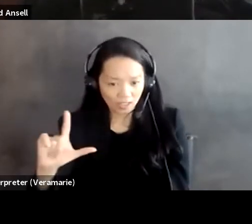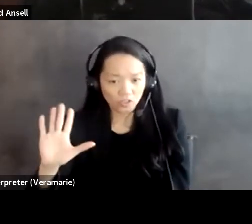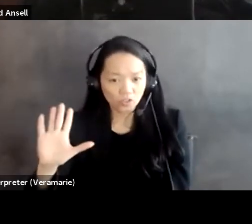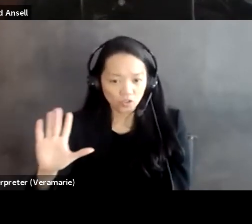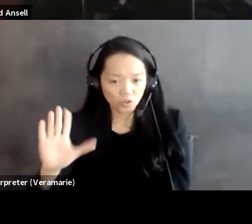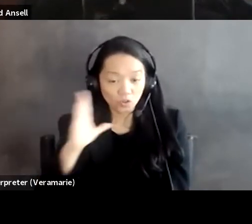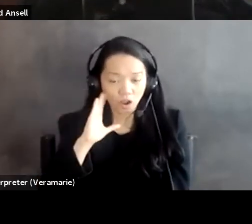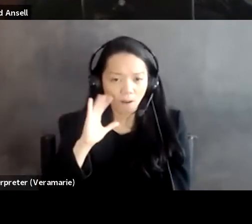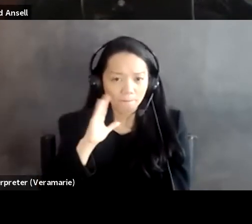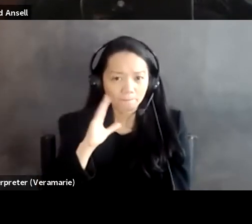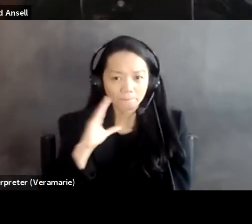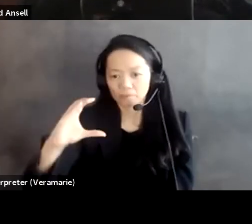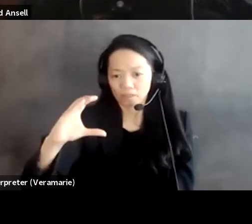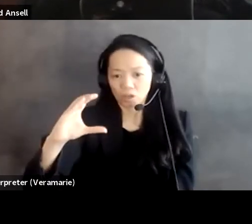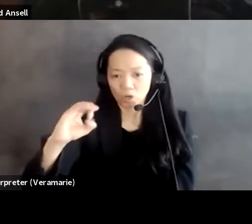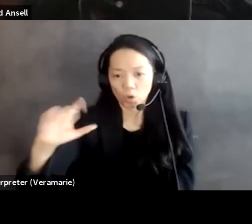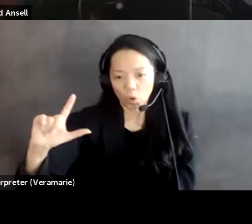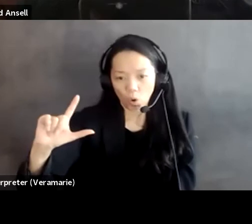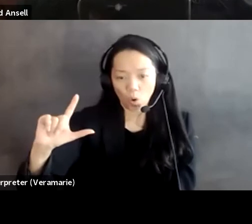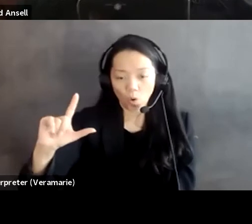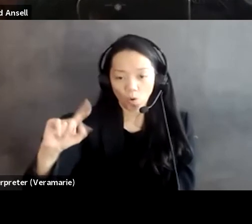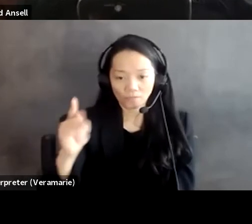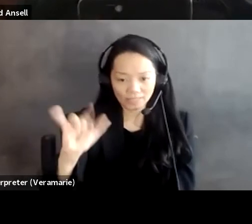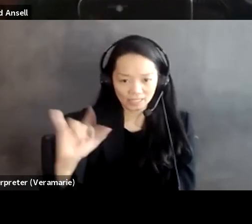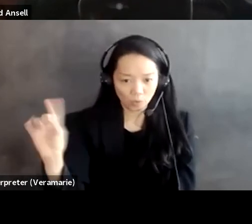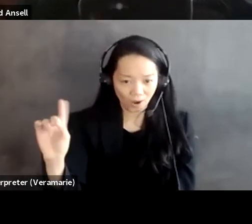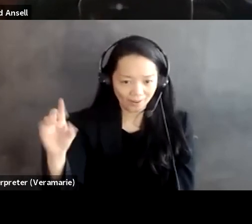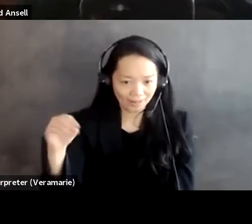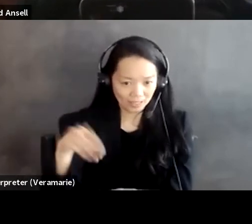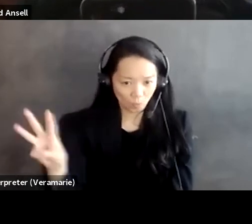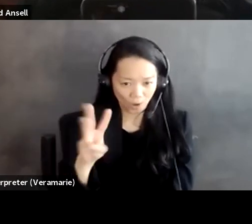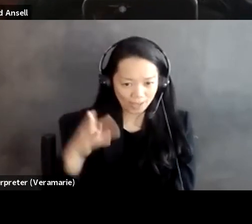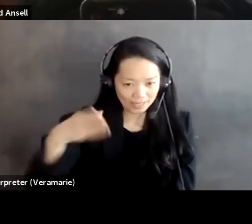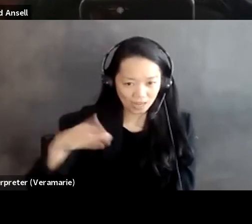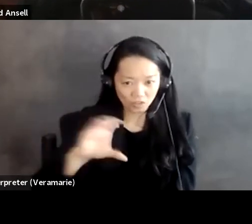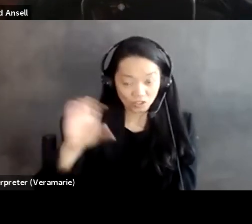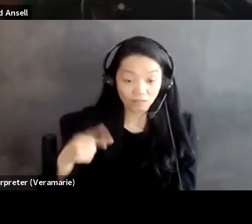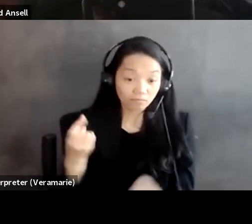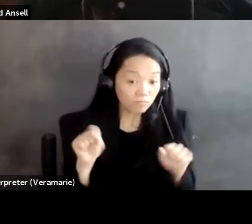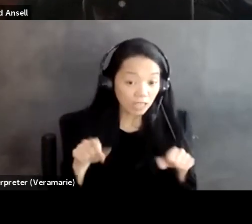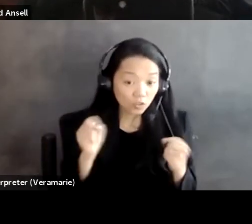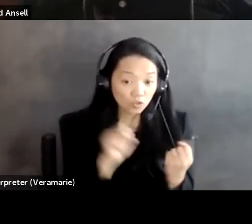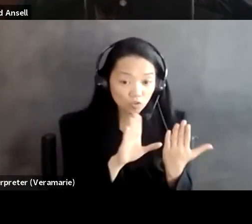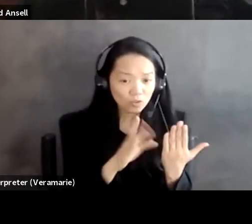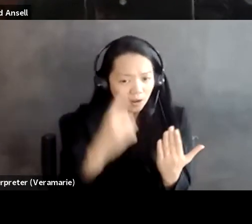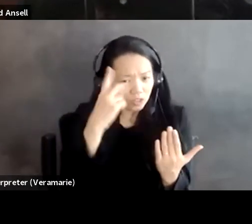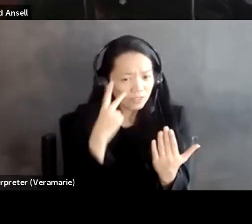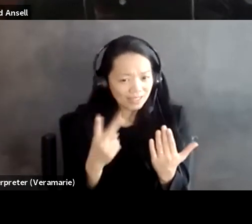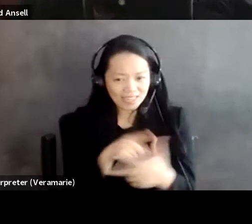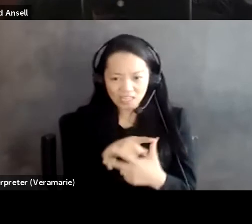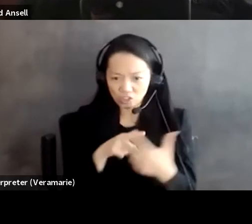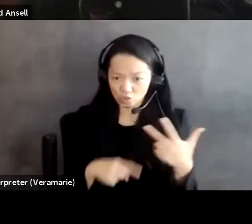coal facility in the west side of Chicago. So would you address what you see as the